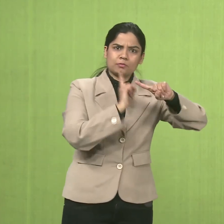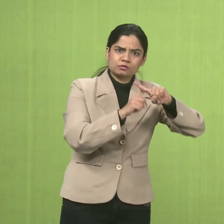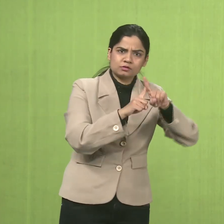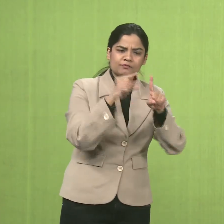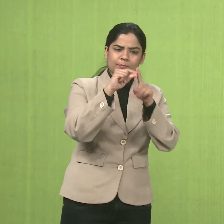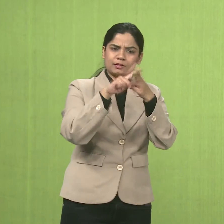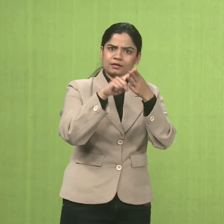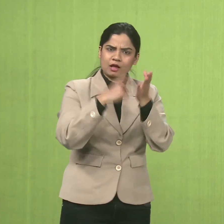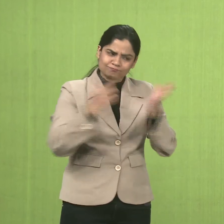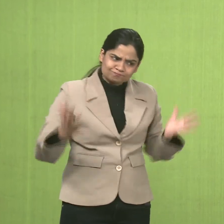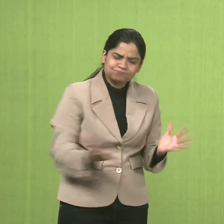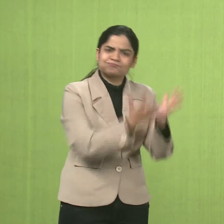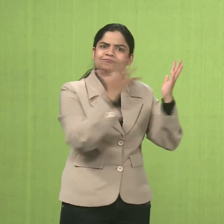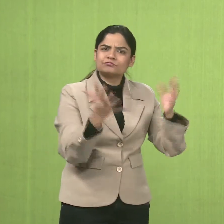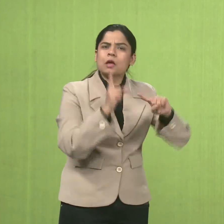Third is positive peer influence.